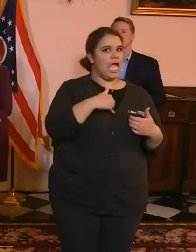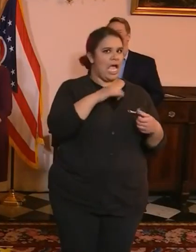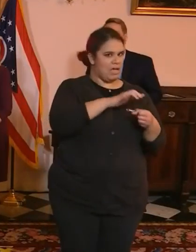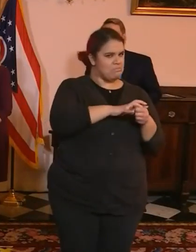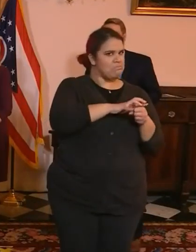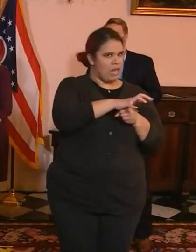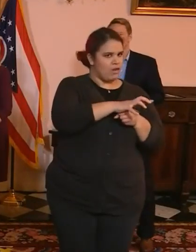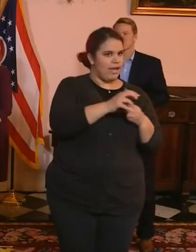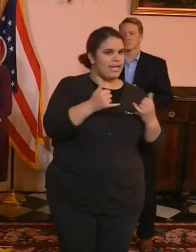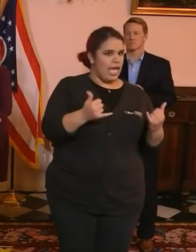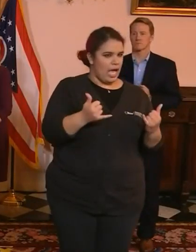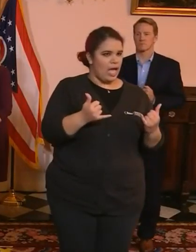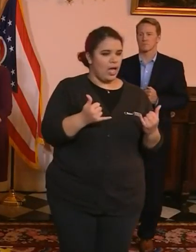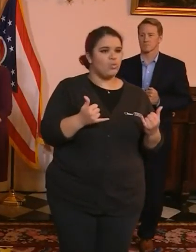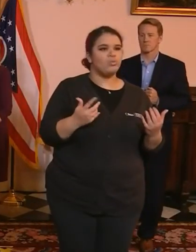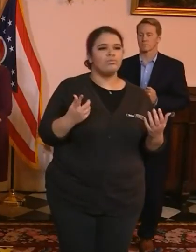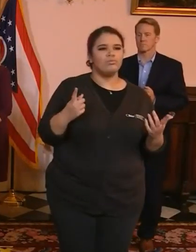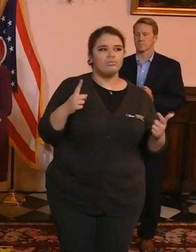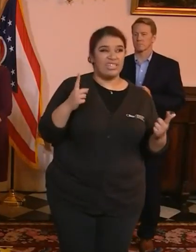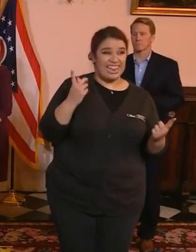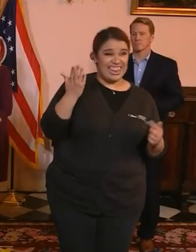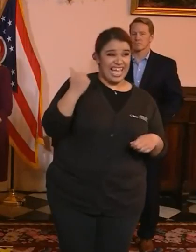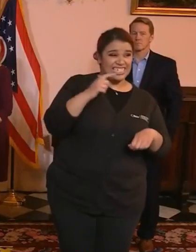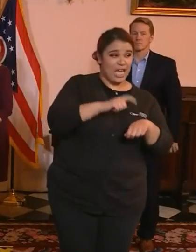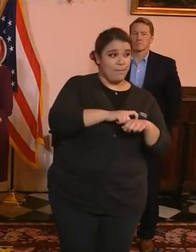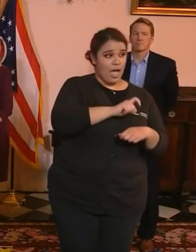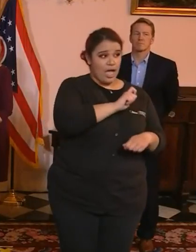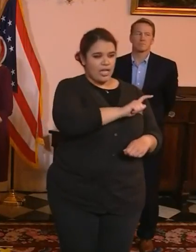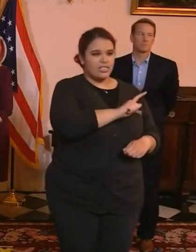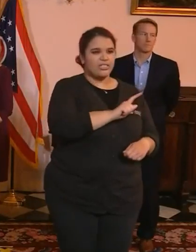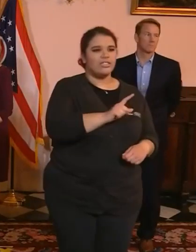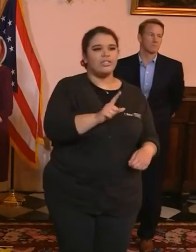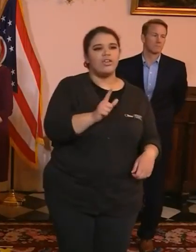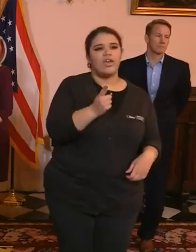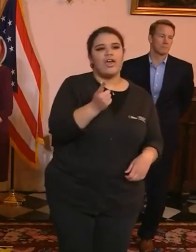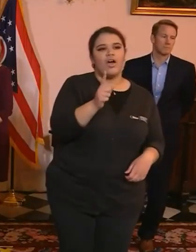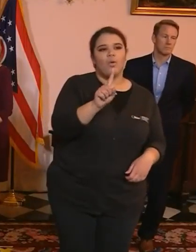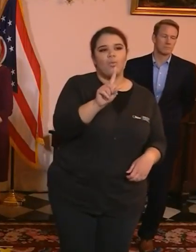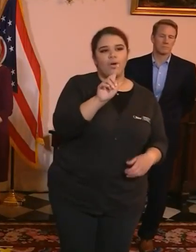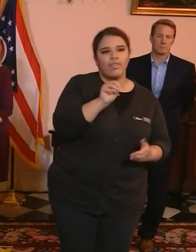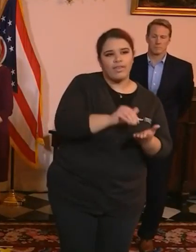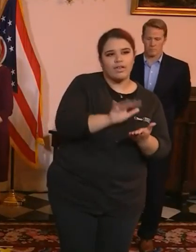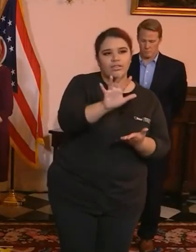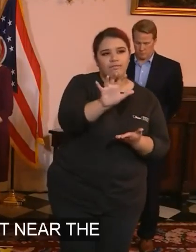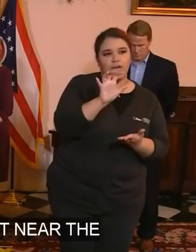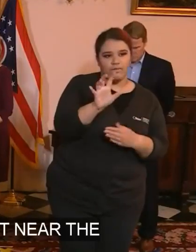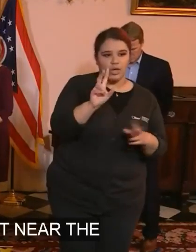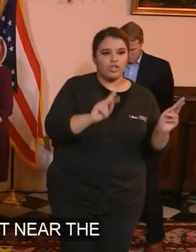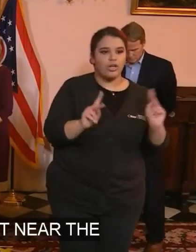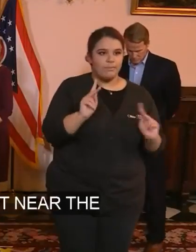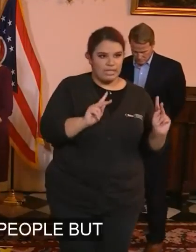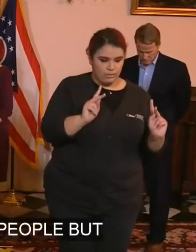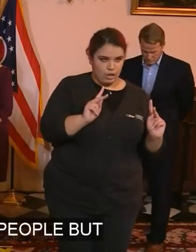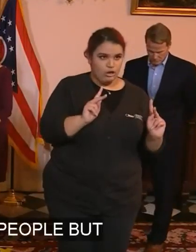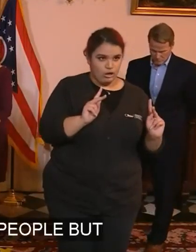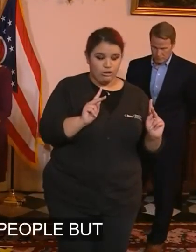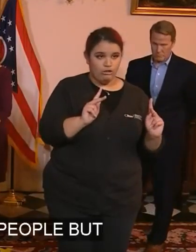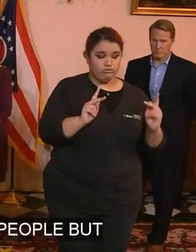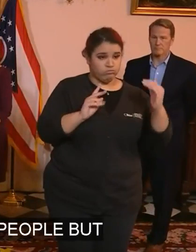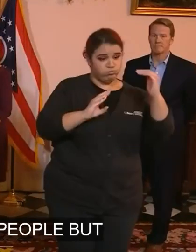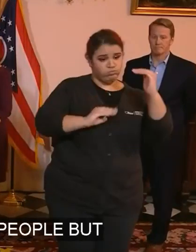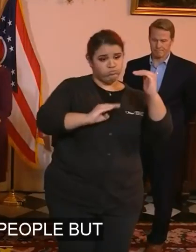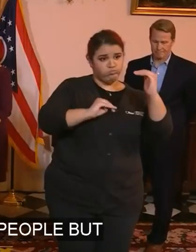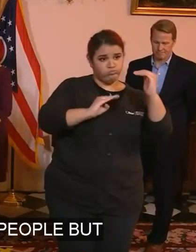had was 1,500 people, but we're not even using that to its full capability. So we can accept much